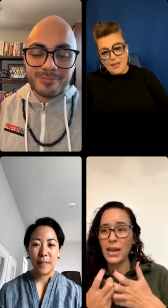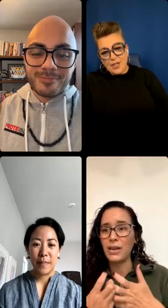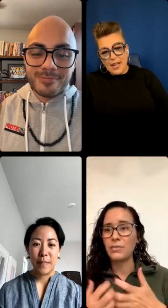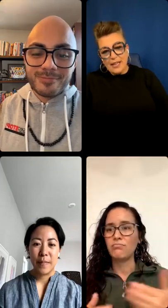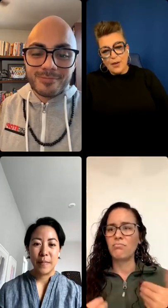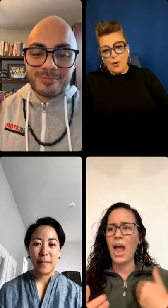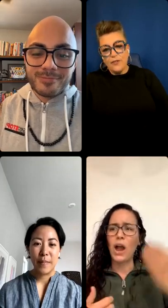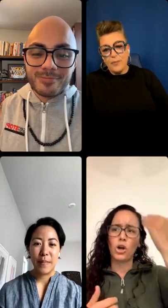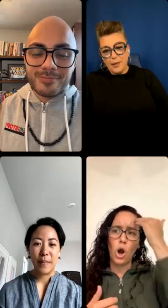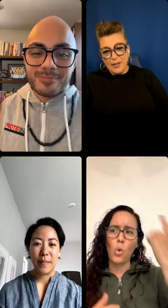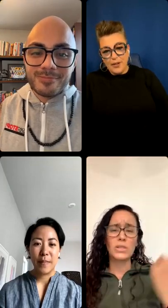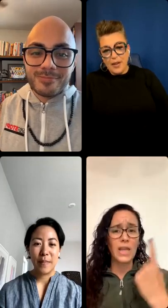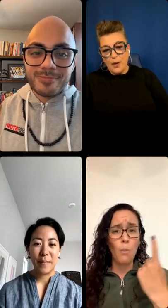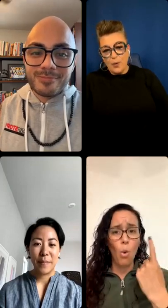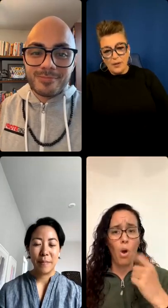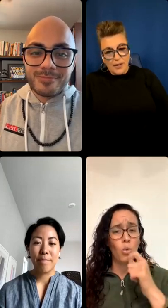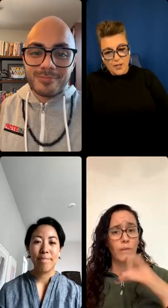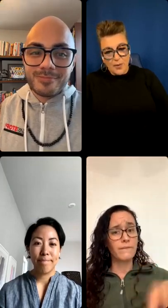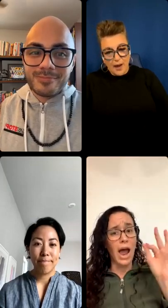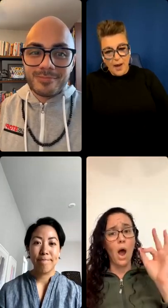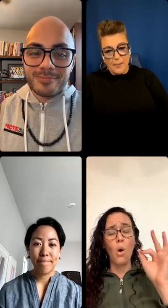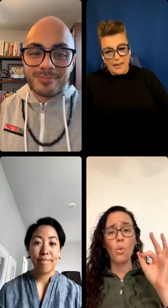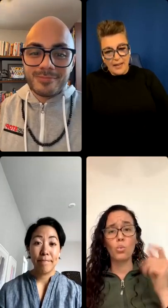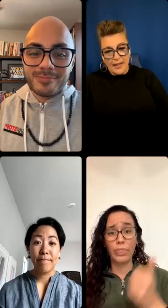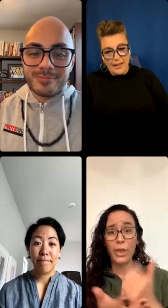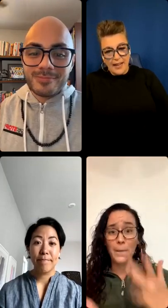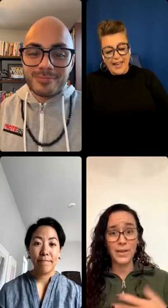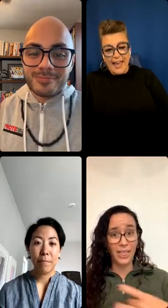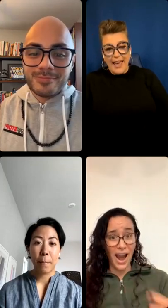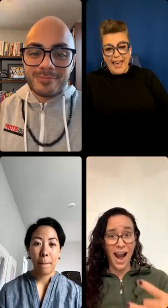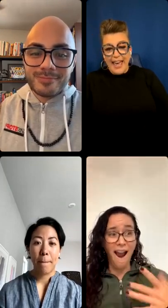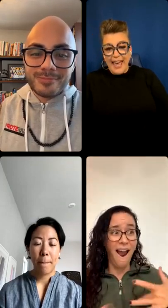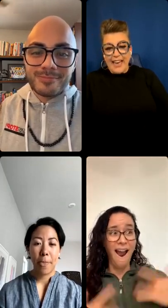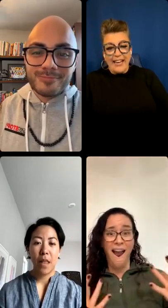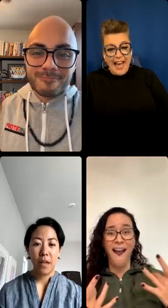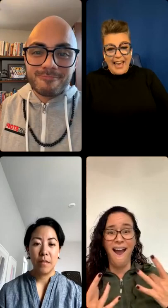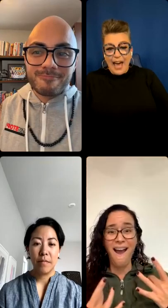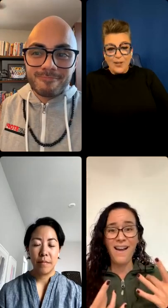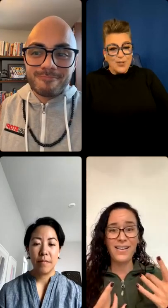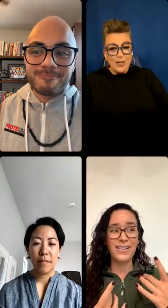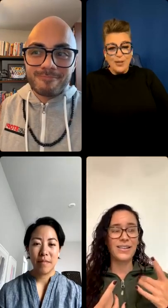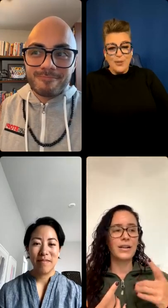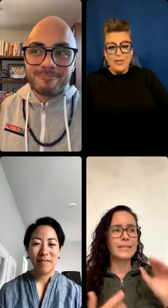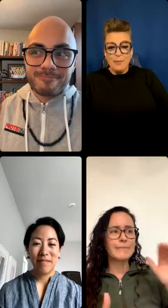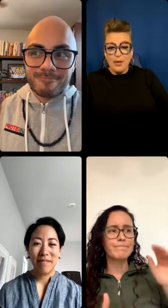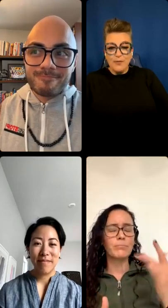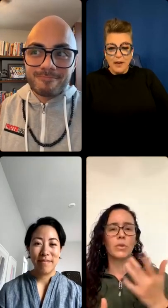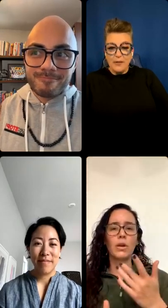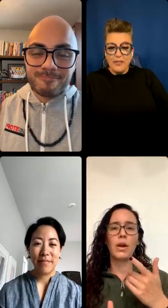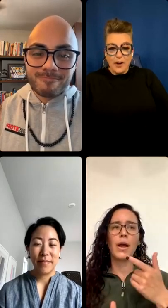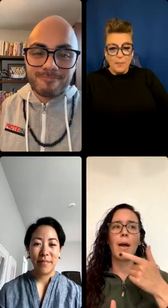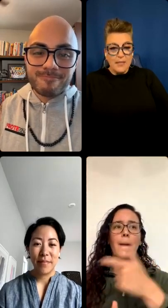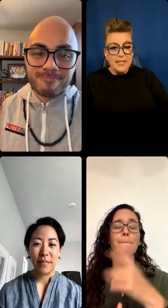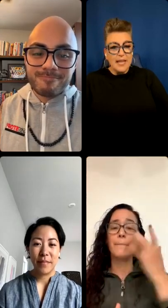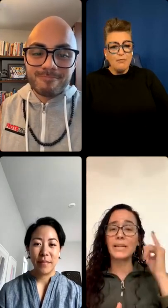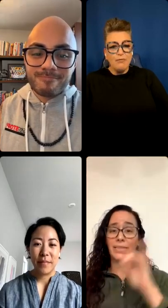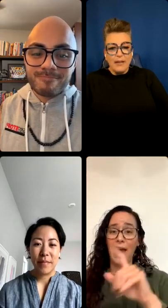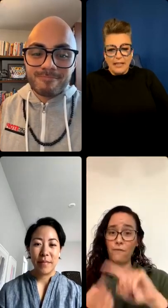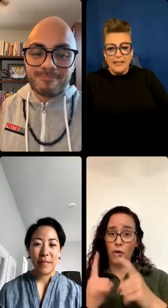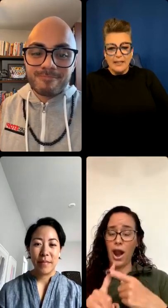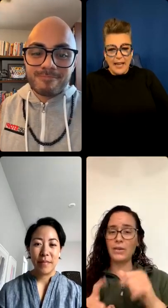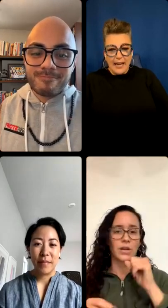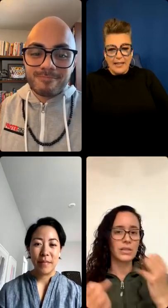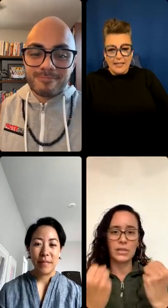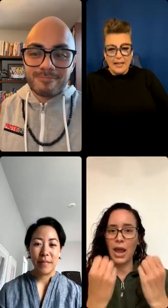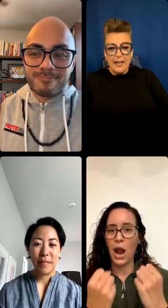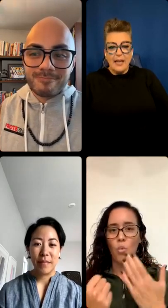always educated or familiar and willing to accommodate. And I actually knew somebody who found a therapist they